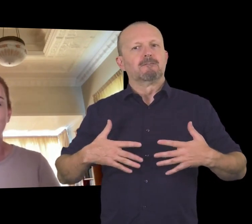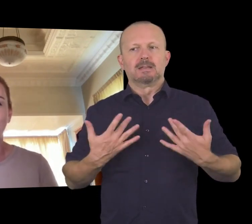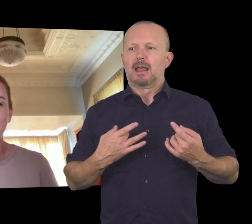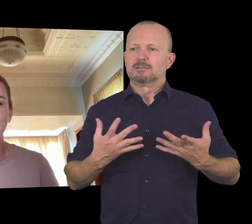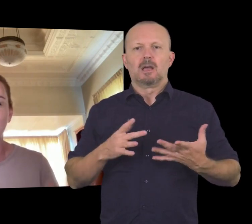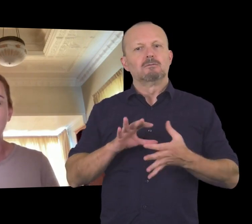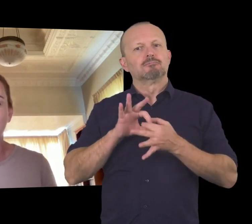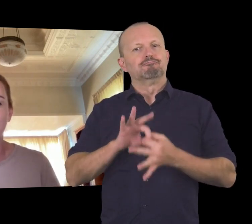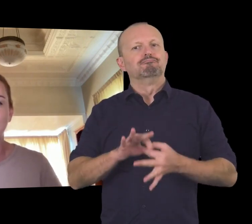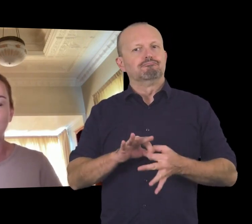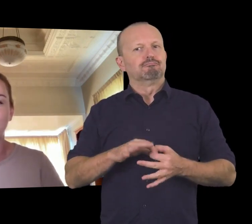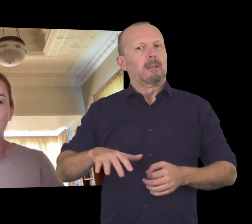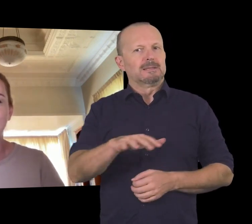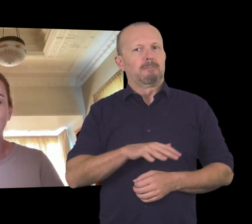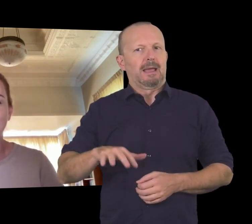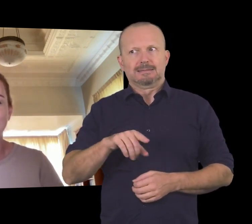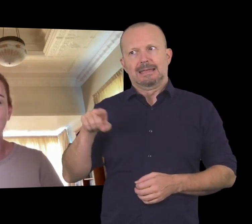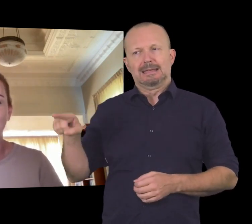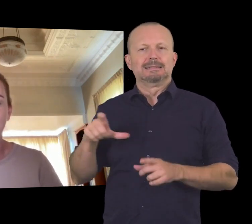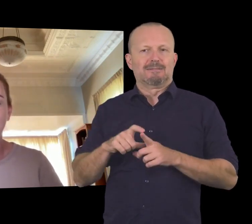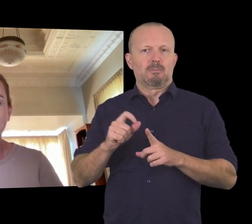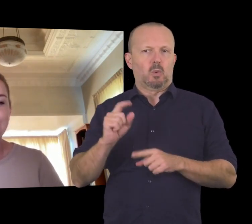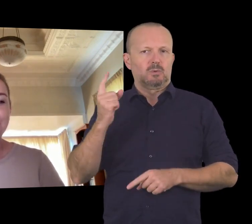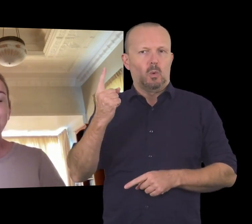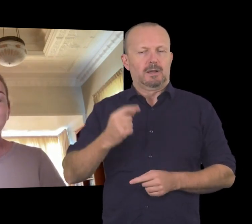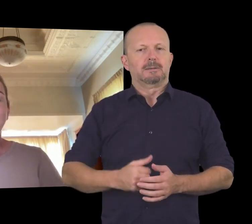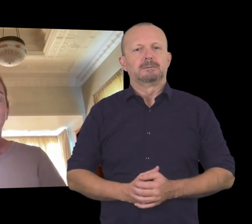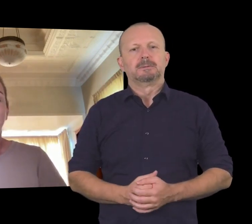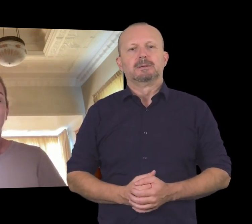just feel ourselves here in this beautiful space here in Devonport.